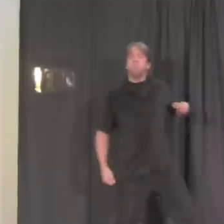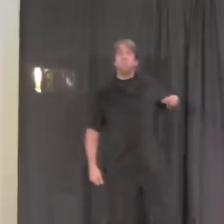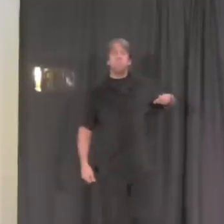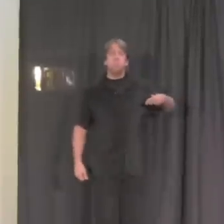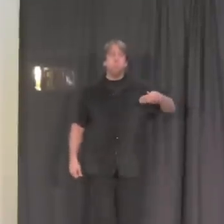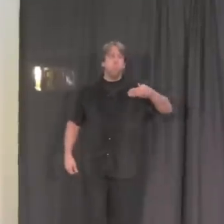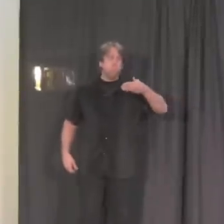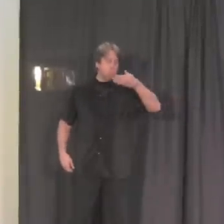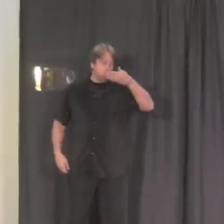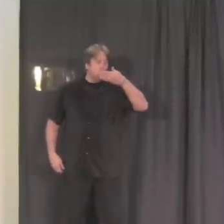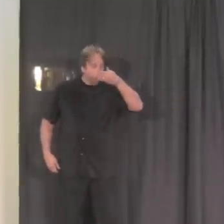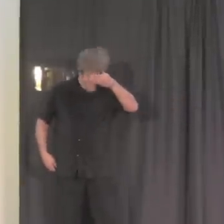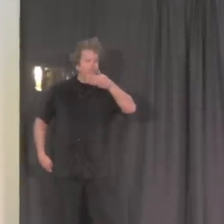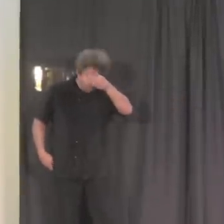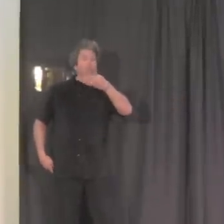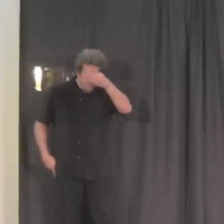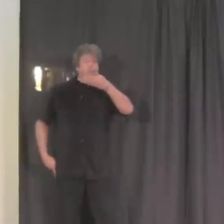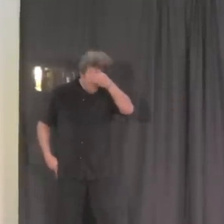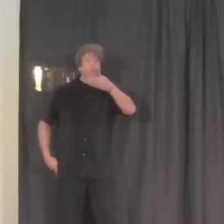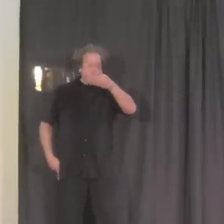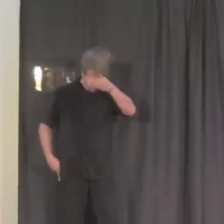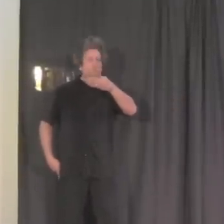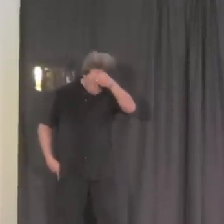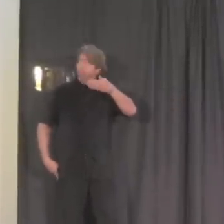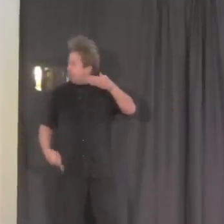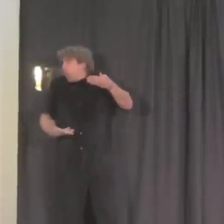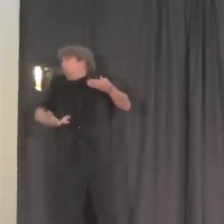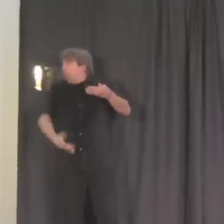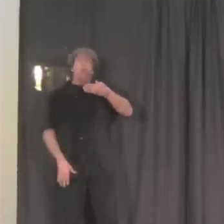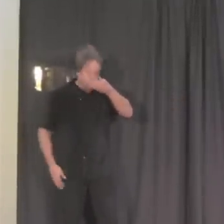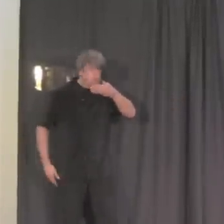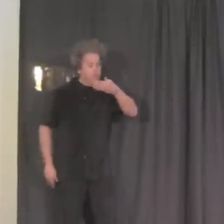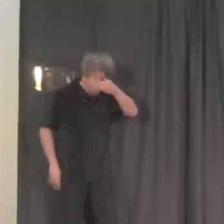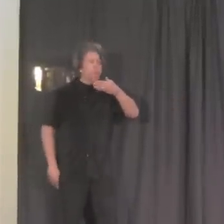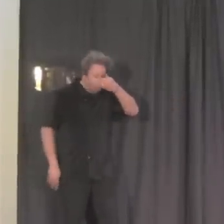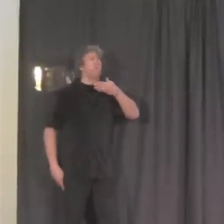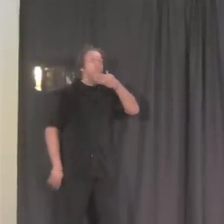can't. I read. Just like the people in New Hampshire.